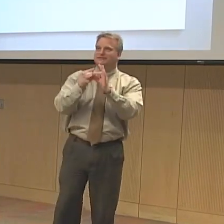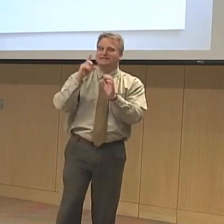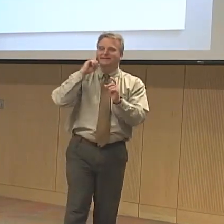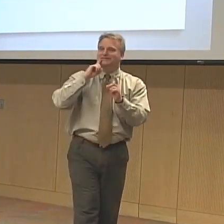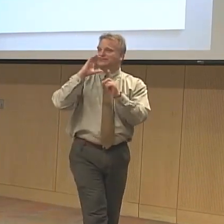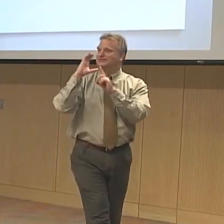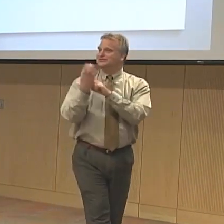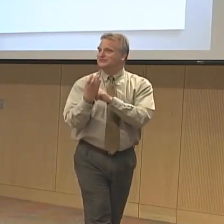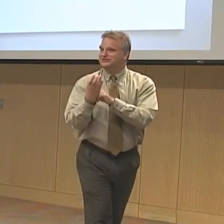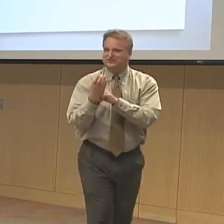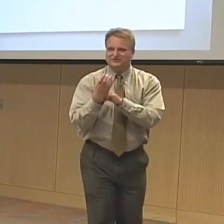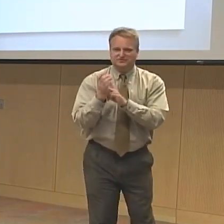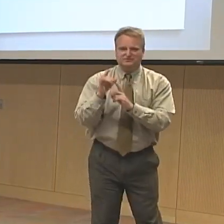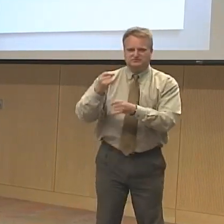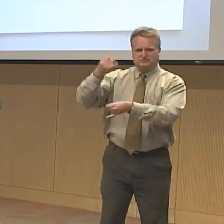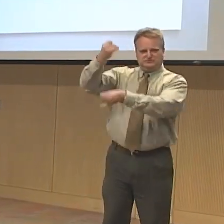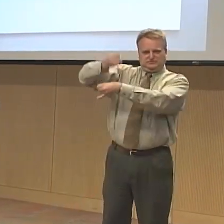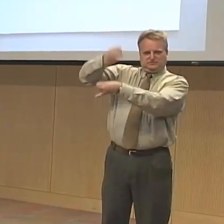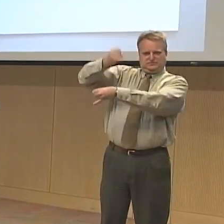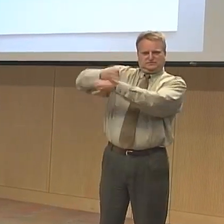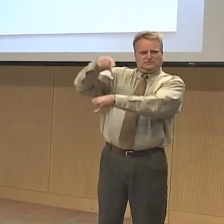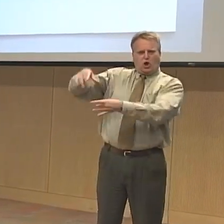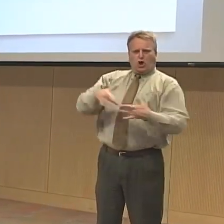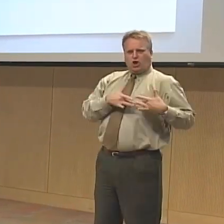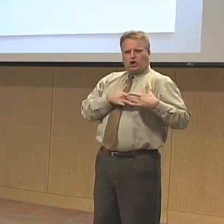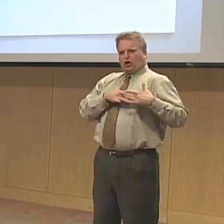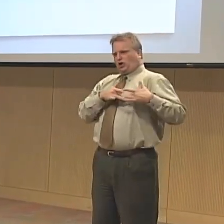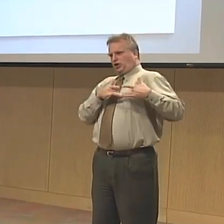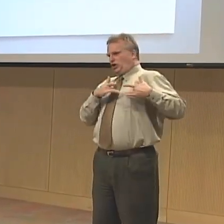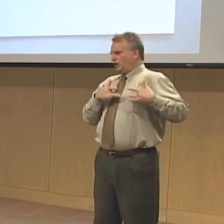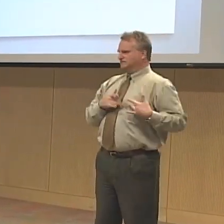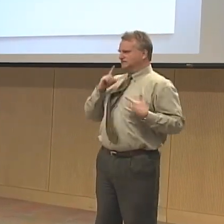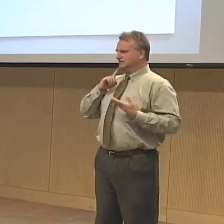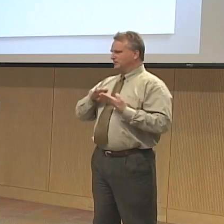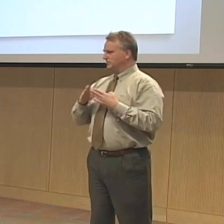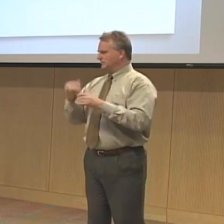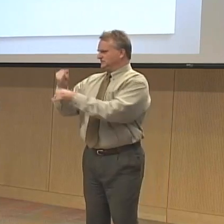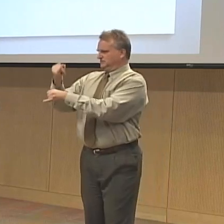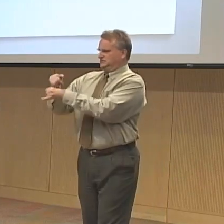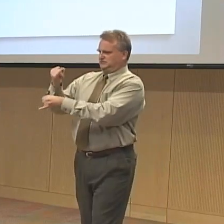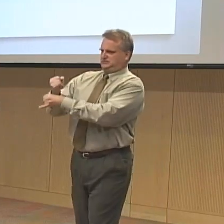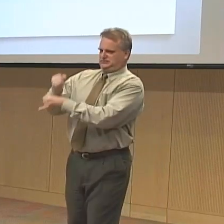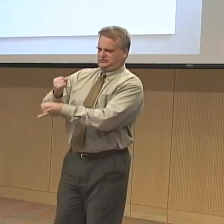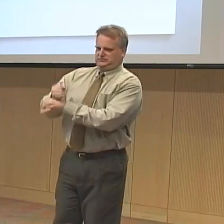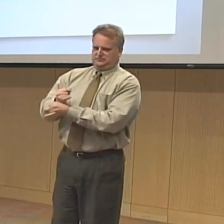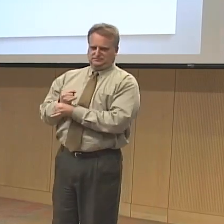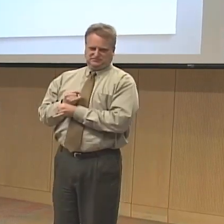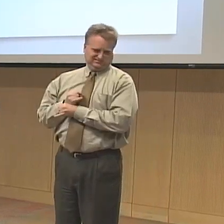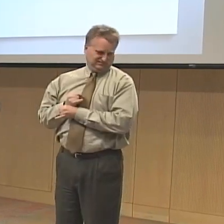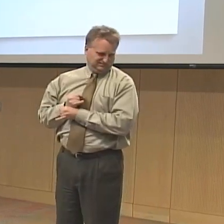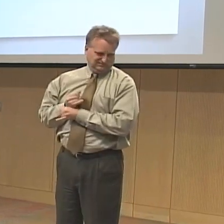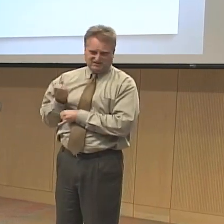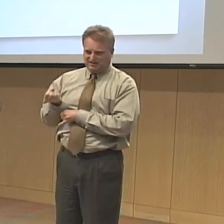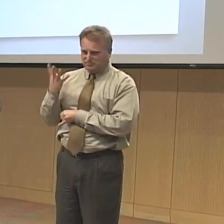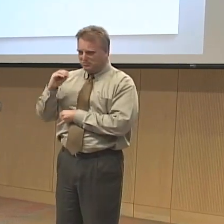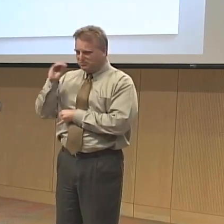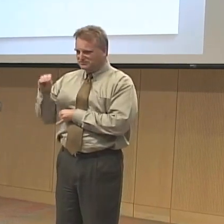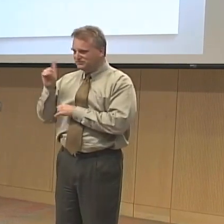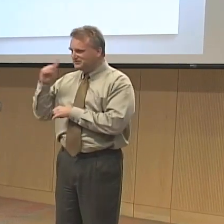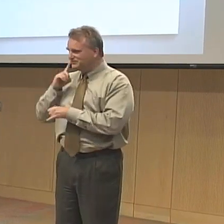Most books on deaf culture identify residential schools as the heart of the deaf community, the schools for the deaf. What percentage